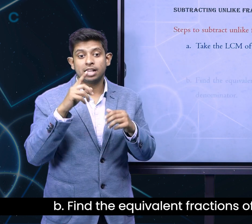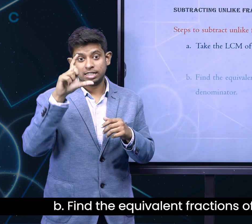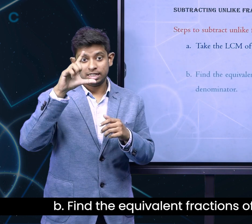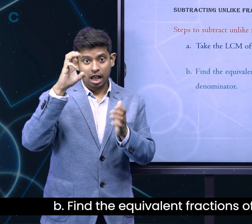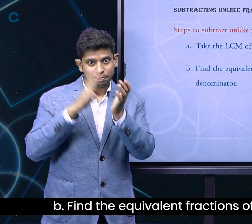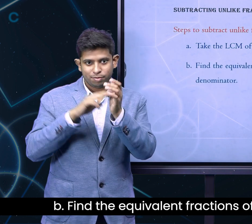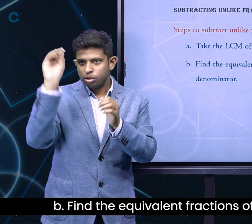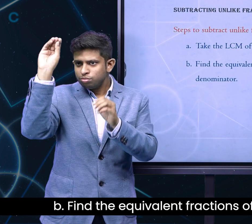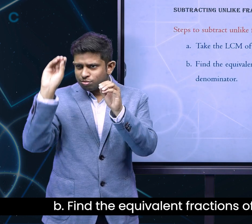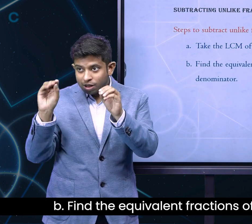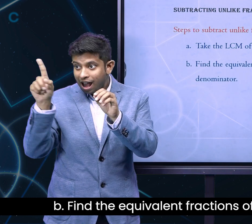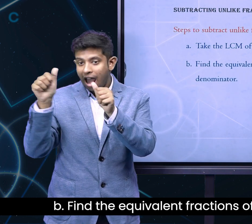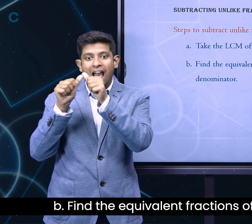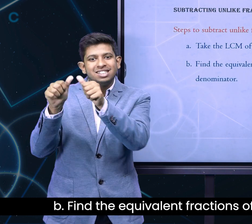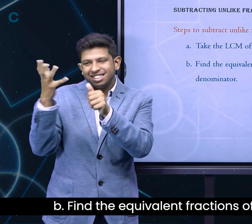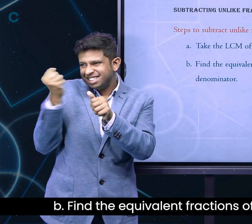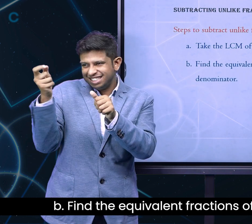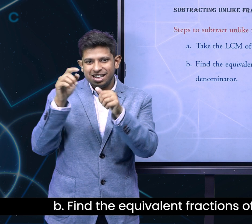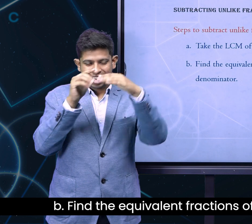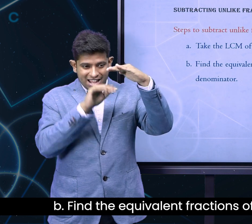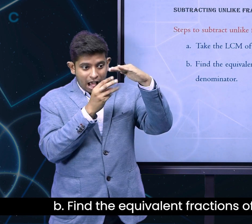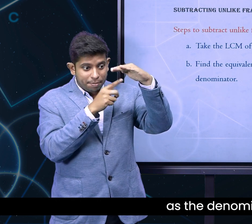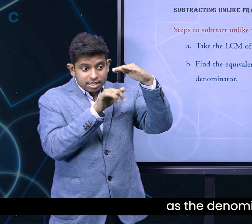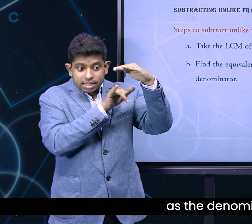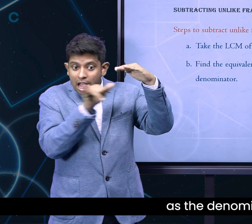Find the equivalent fractions of both fractions with LCM as the denominator.